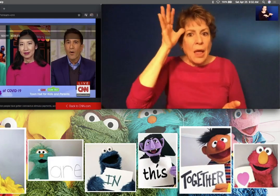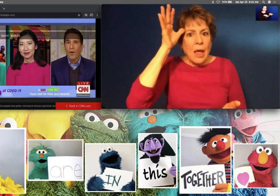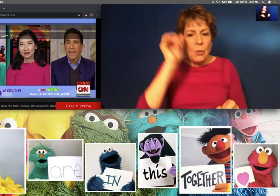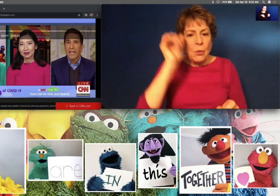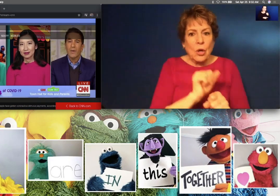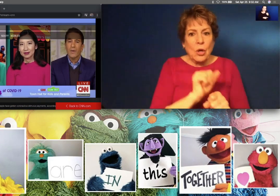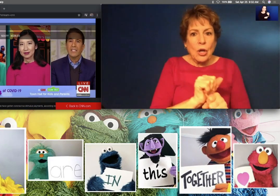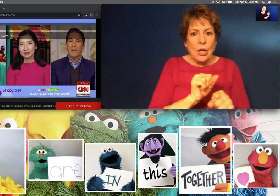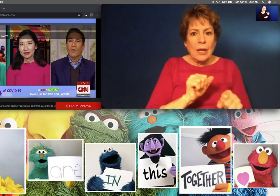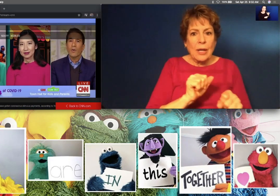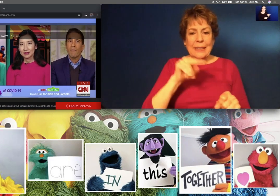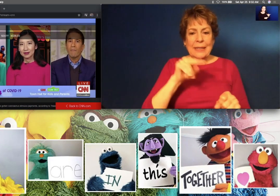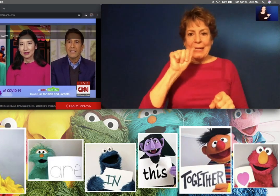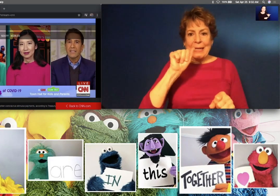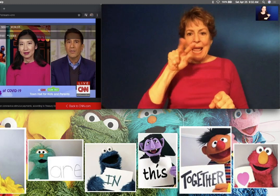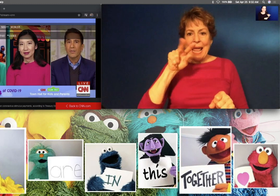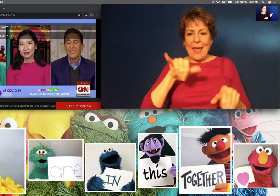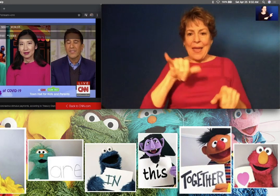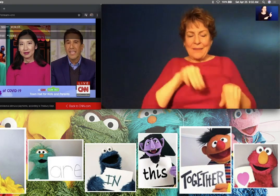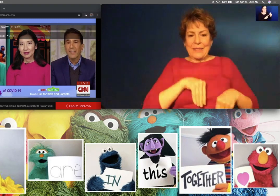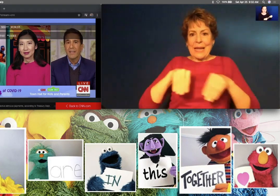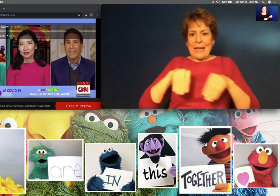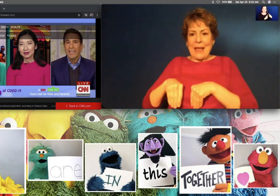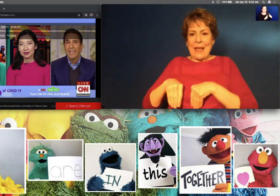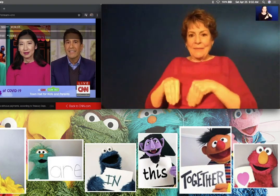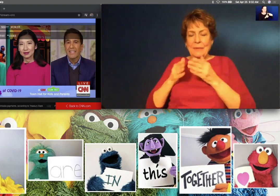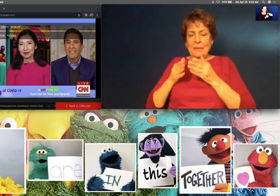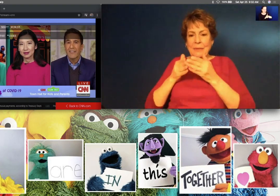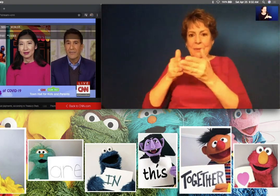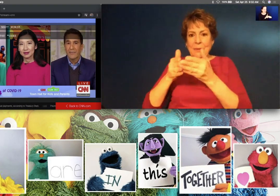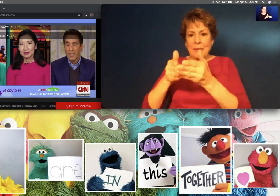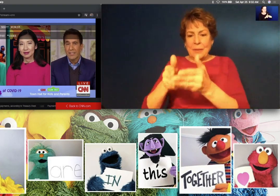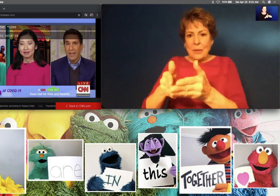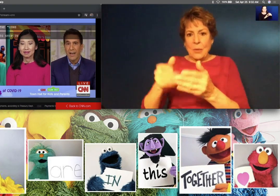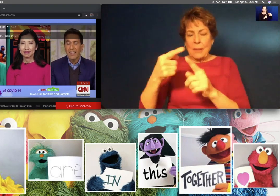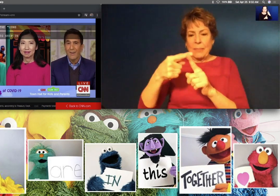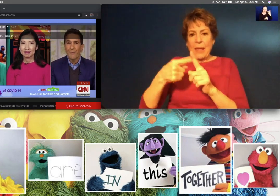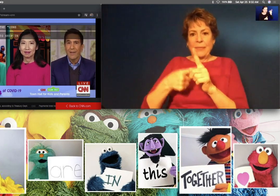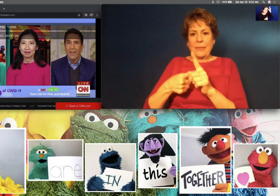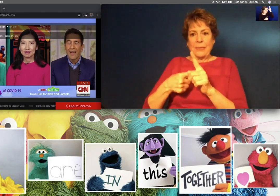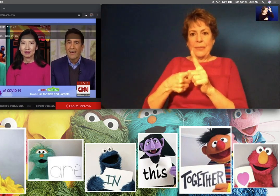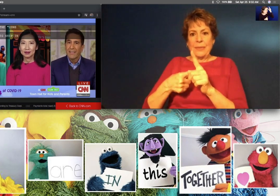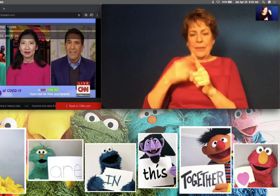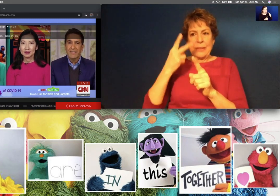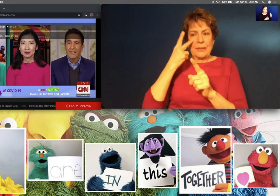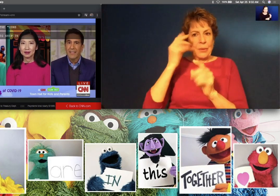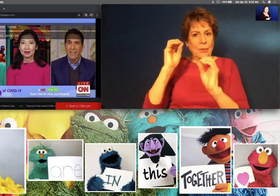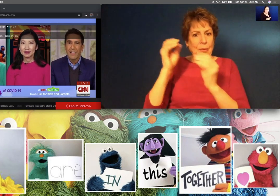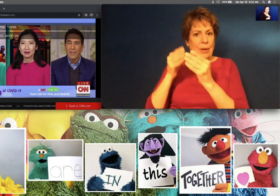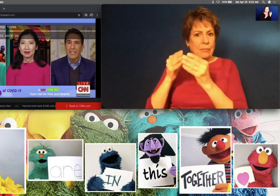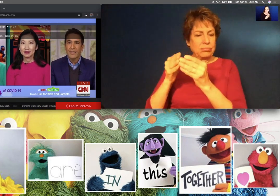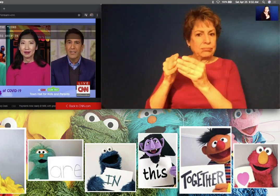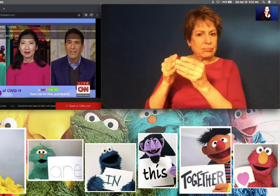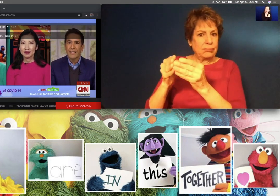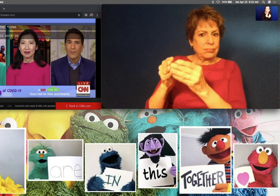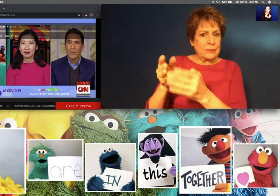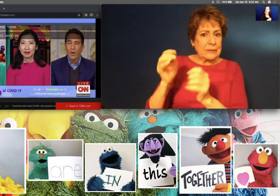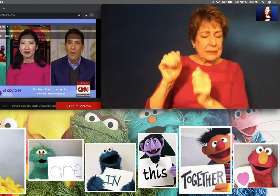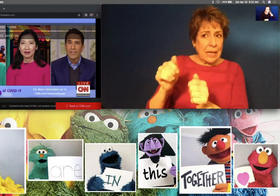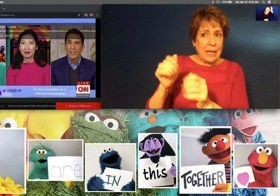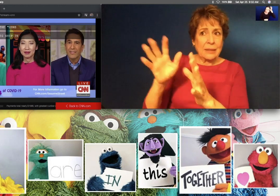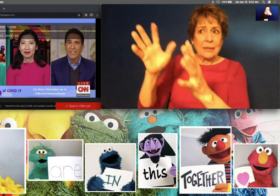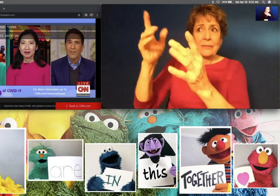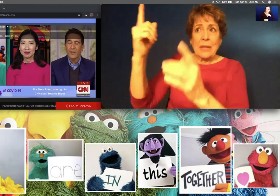be coming home next week. It's been more than a month since we've seen him. Is it safe for us to hug him? Dr. Lena, I mean, these are